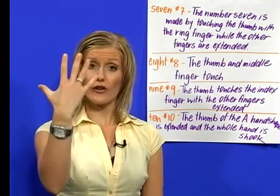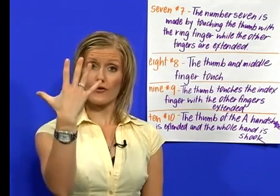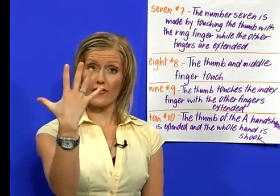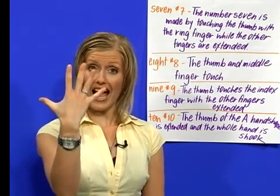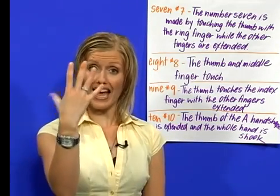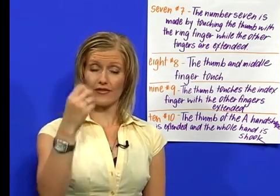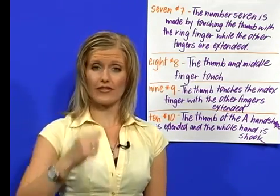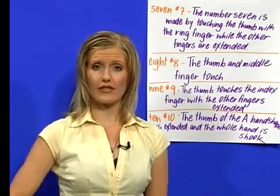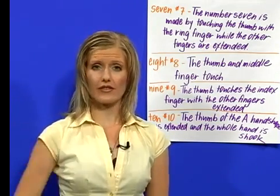5,